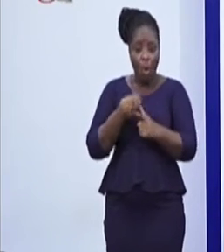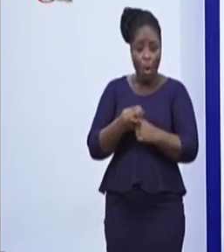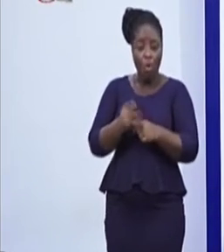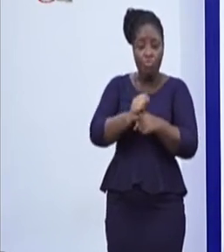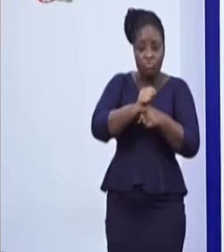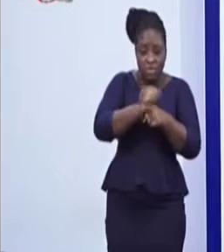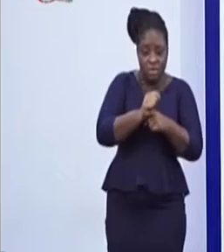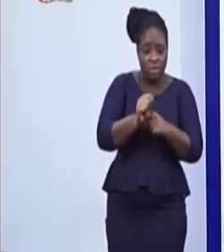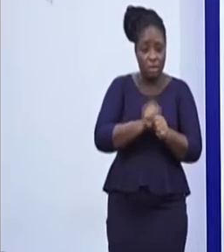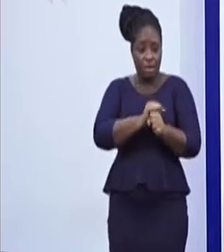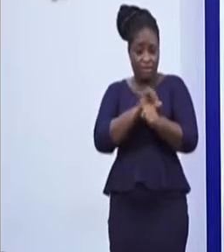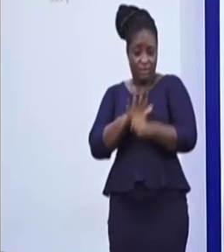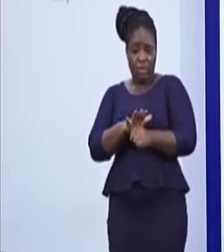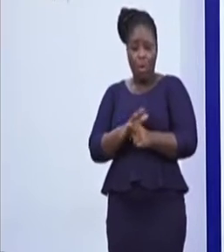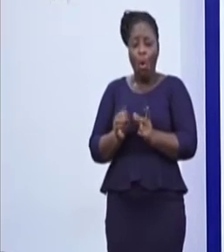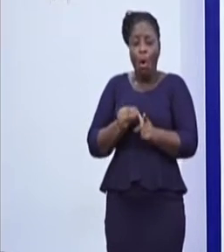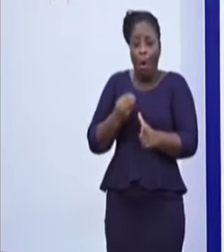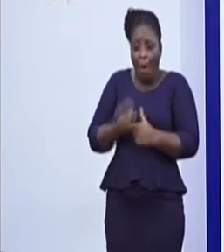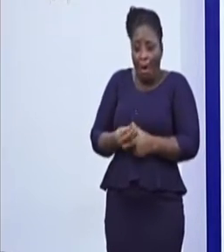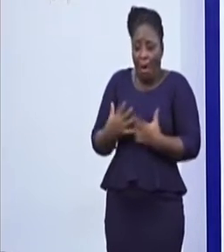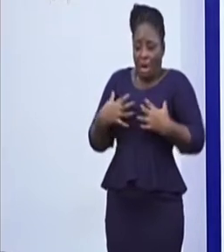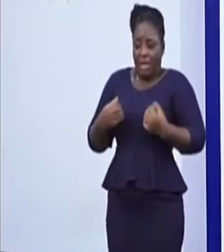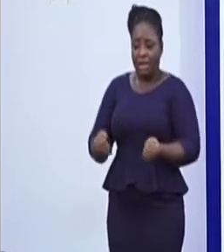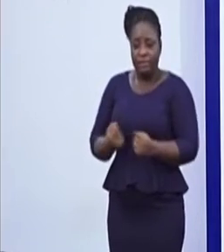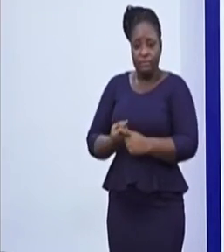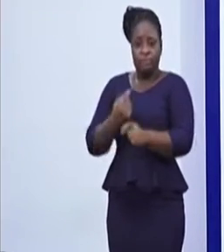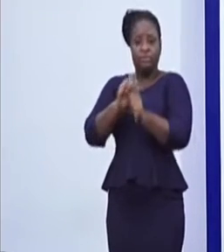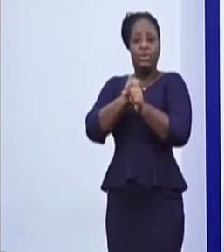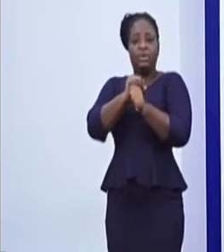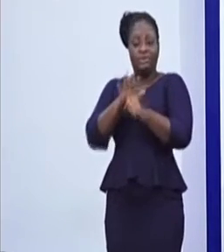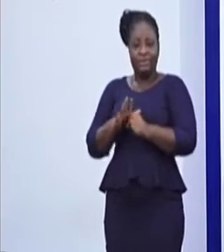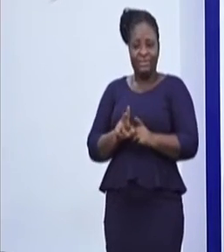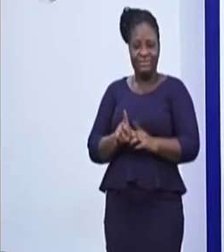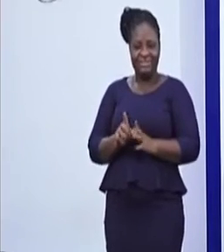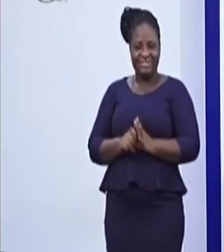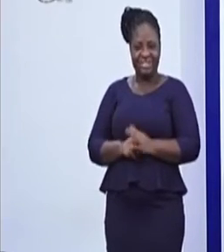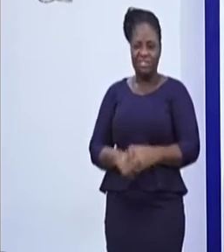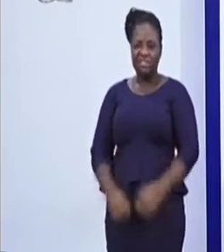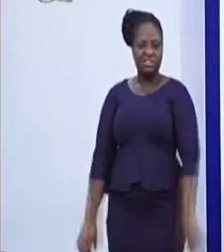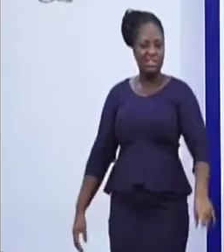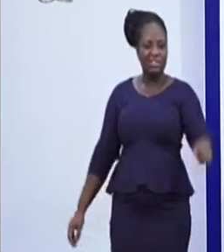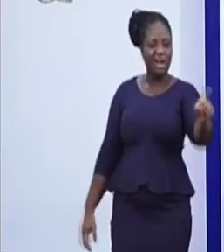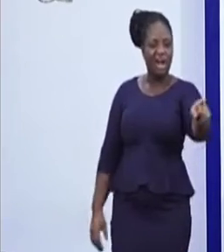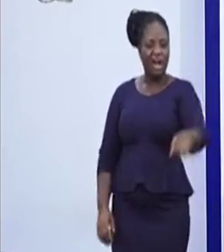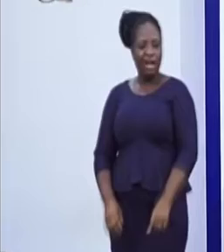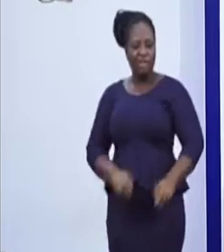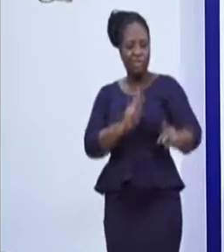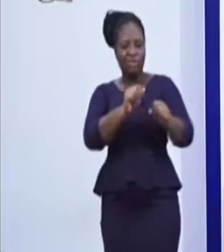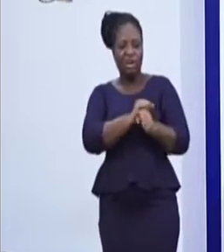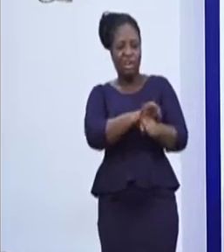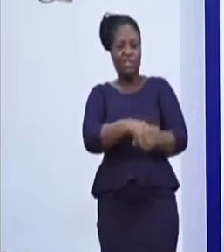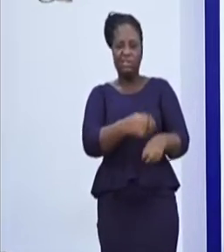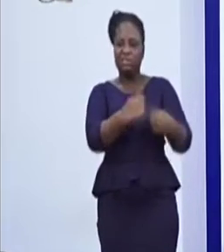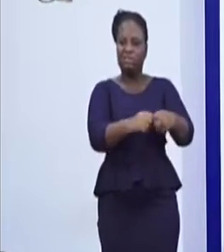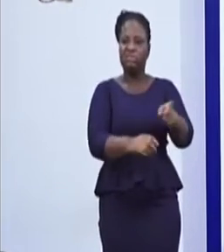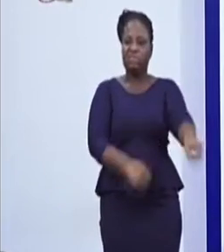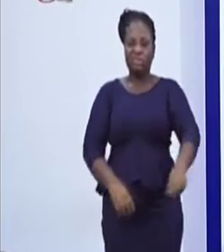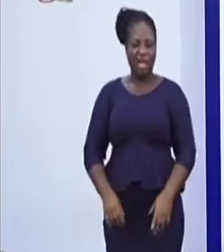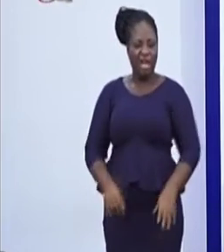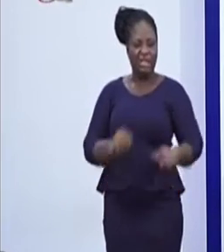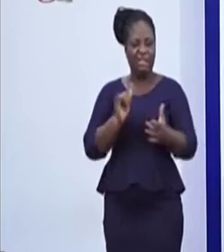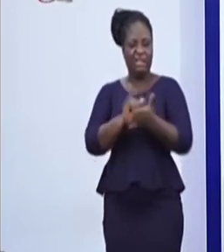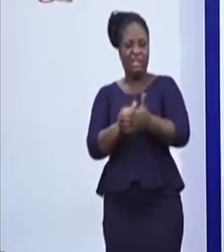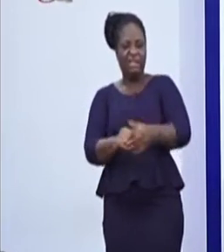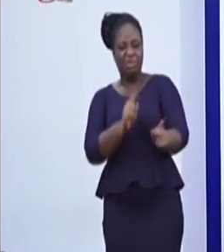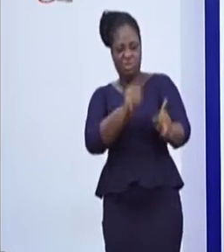for COVID-19 or recovering from COVID-19. We don't want you to say COVID-19 case,